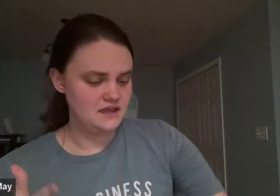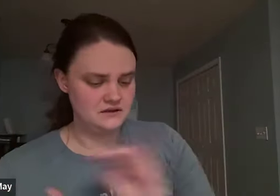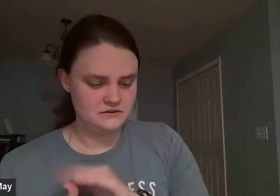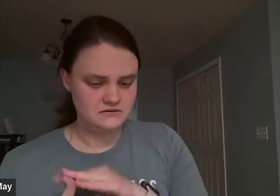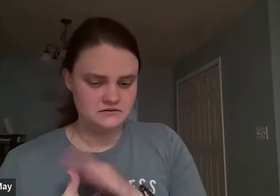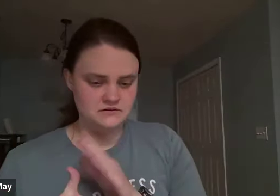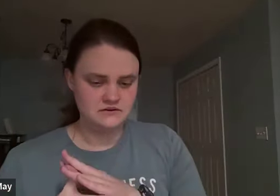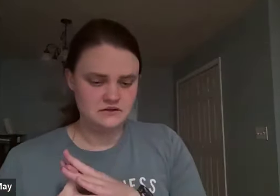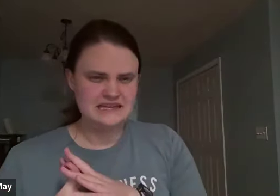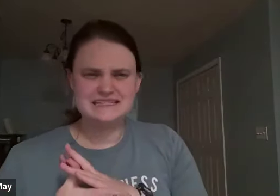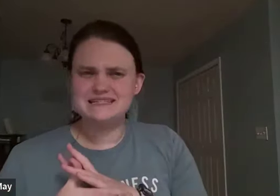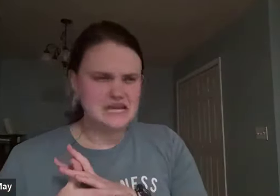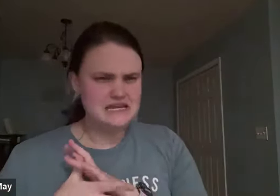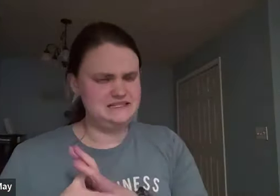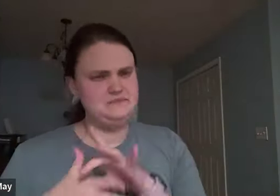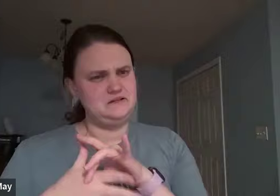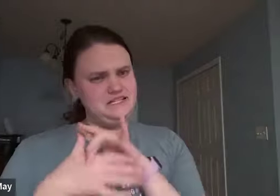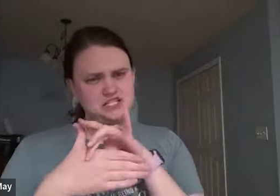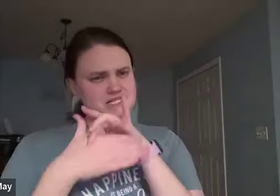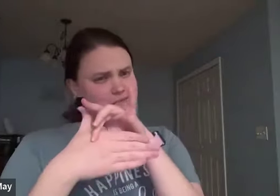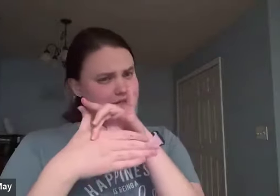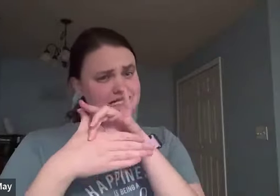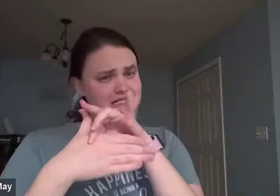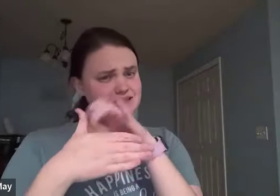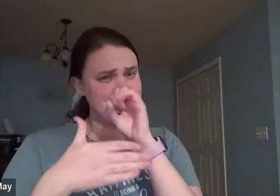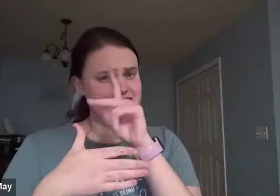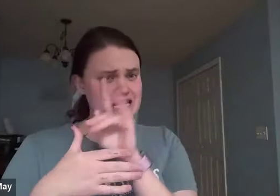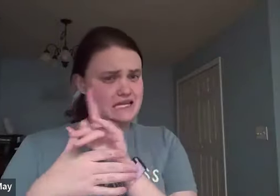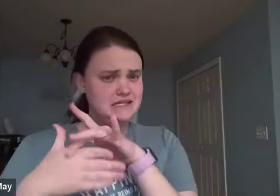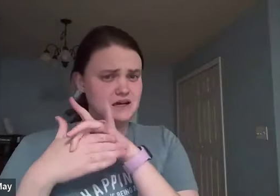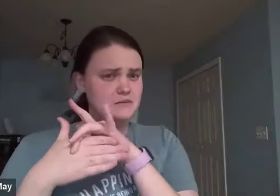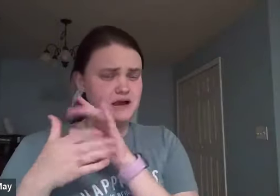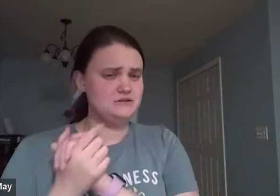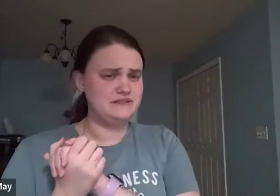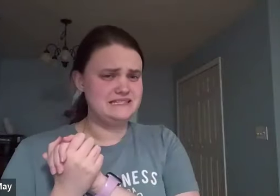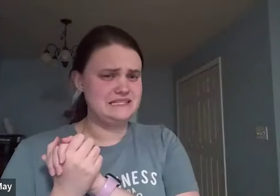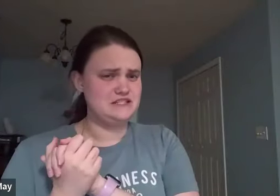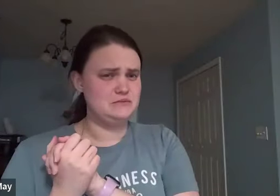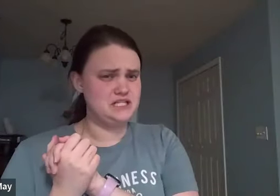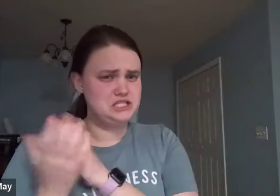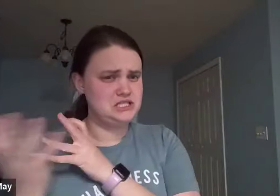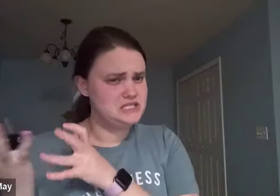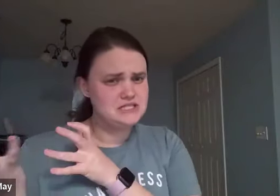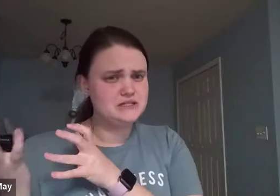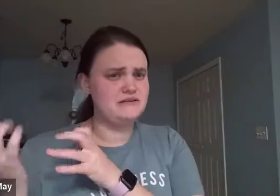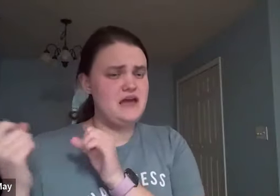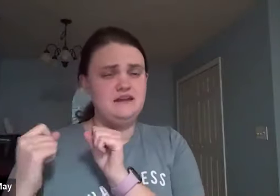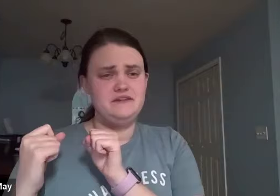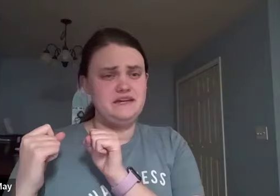then steak typically is just meat. Steak. I don't really see too much of that. And if it is,